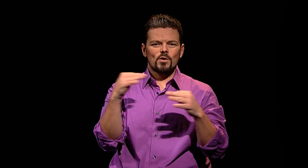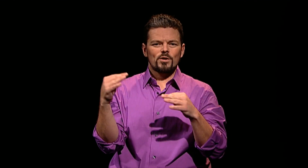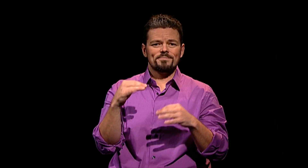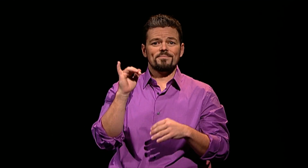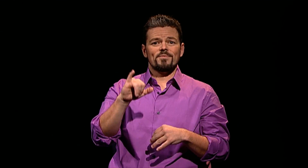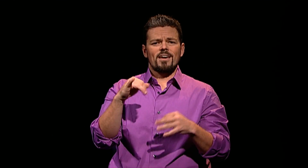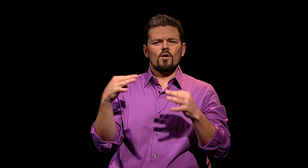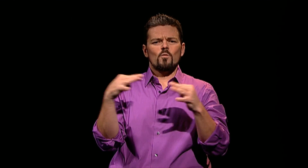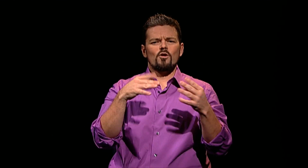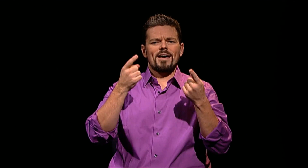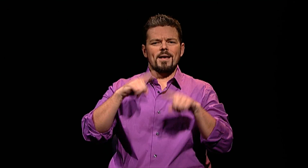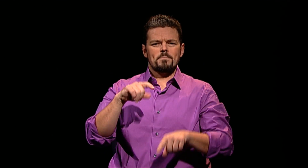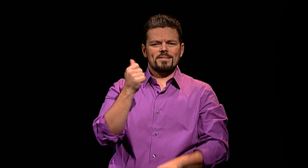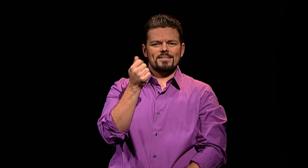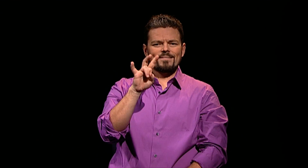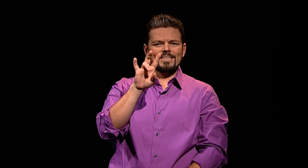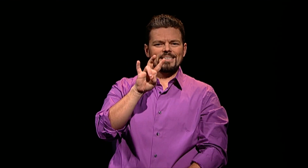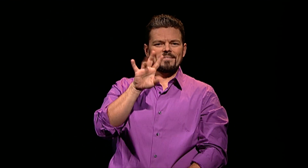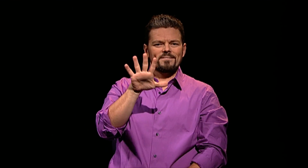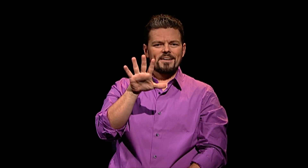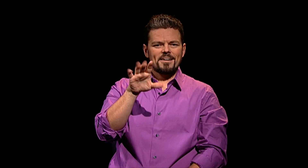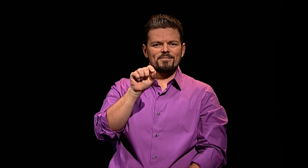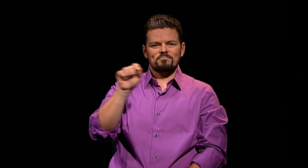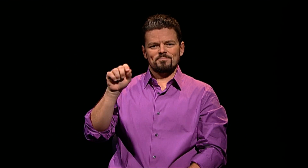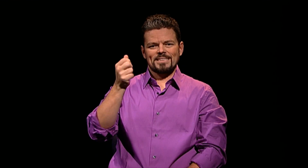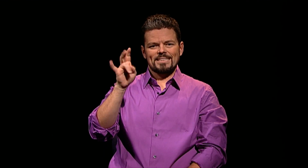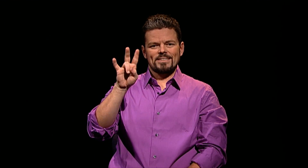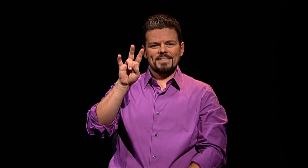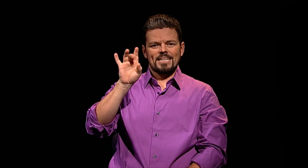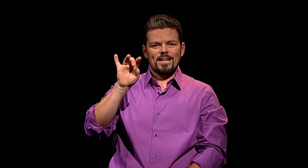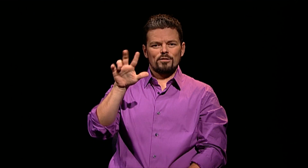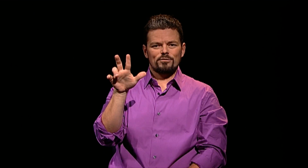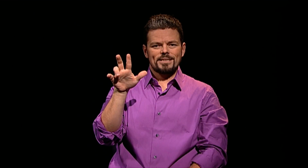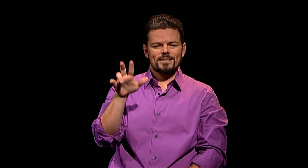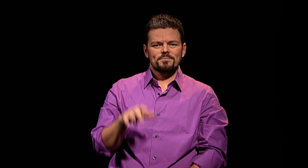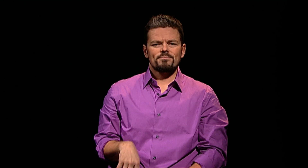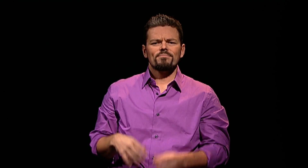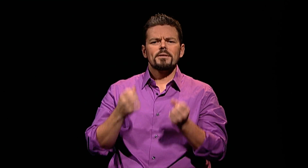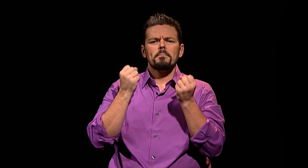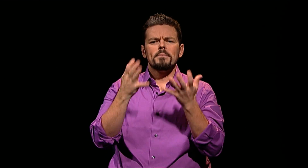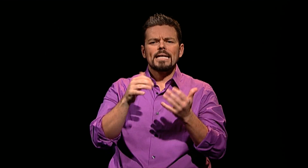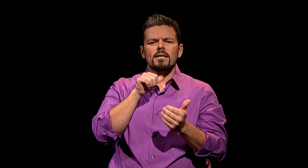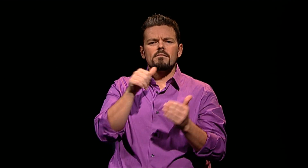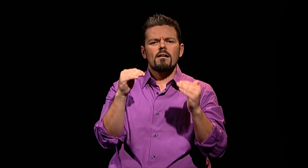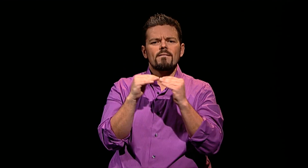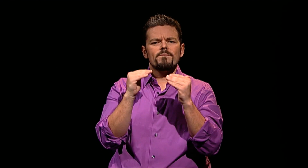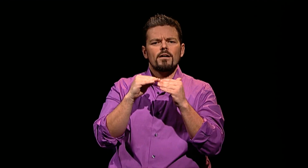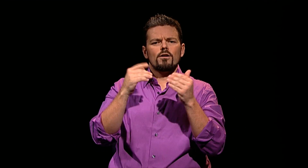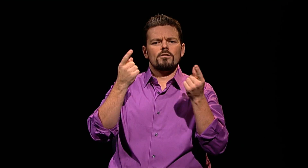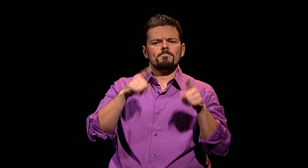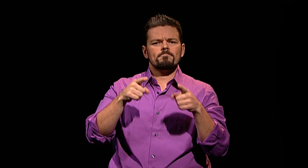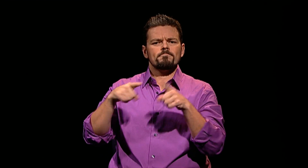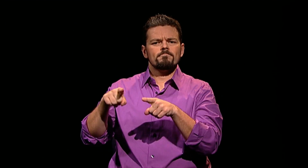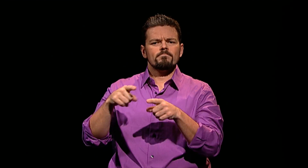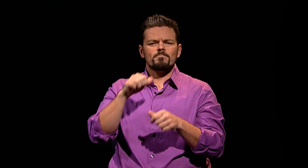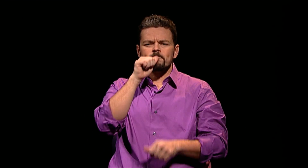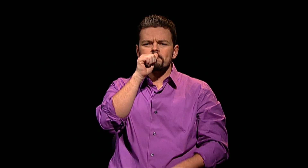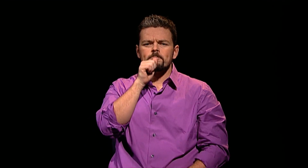That war, the American Revolutionary War, was fought between 1775 and